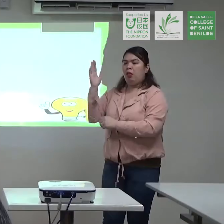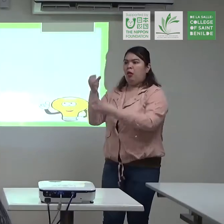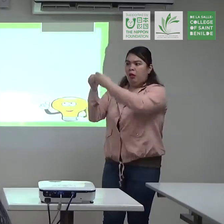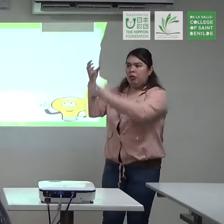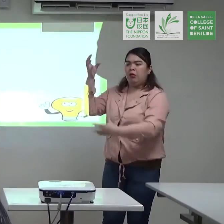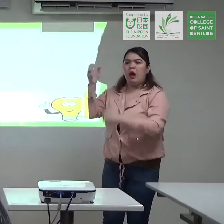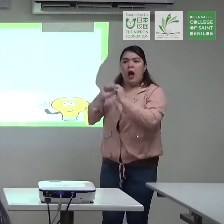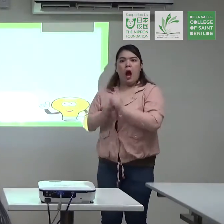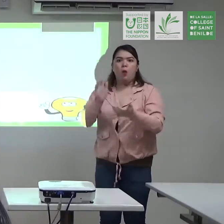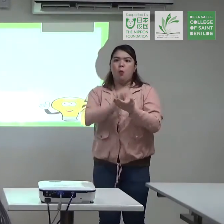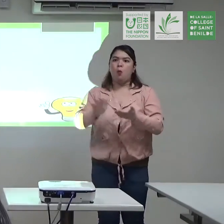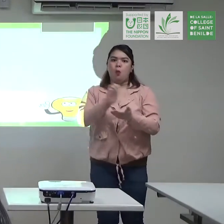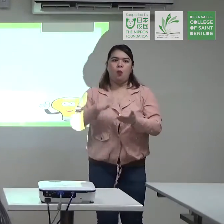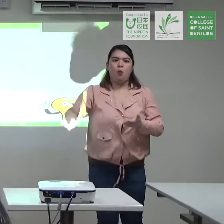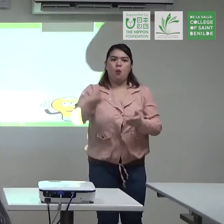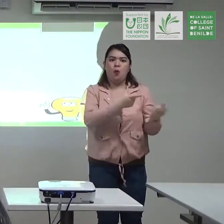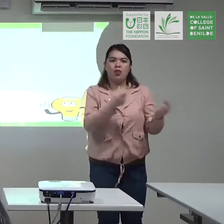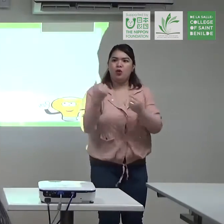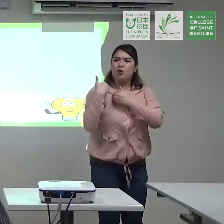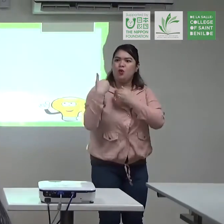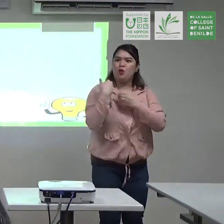What else?